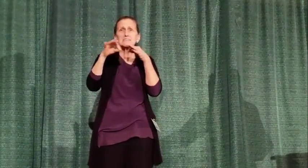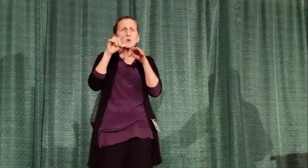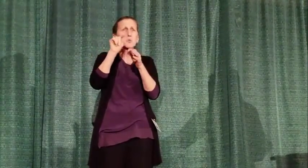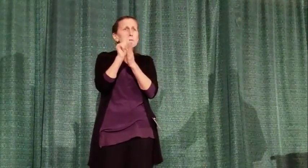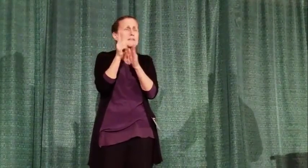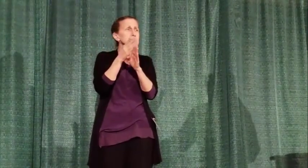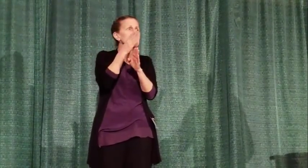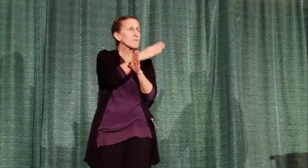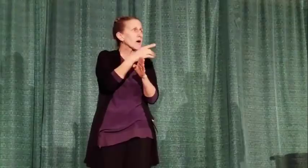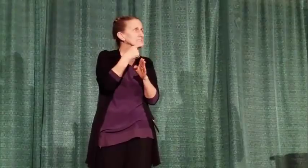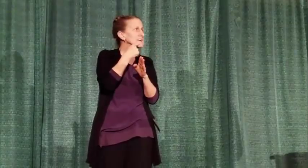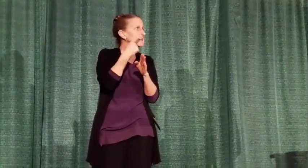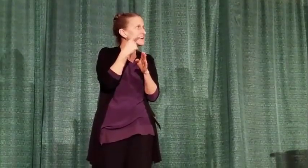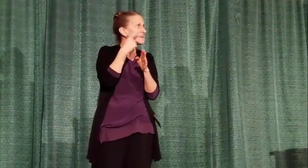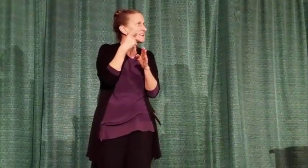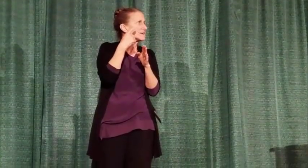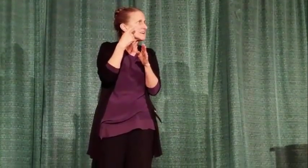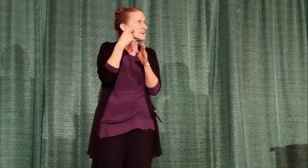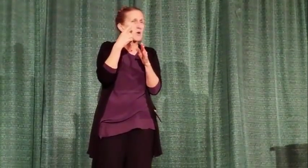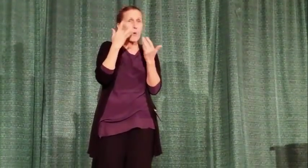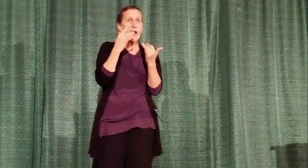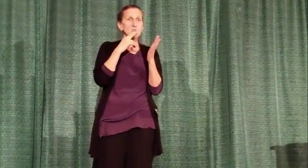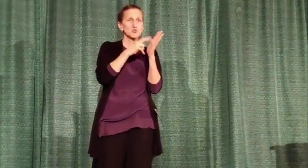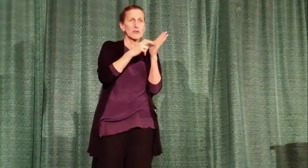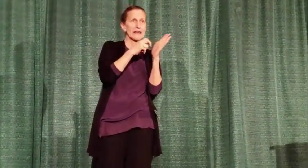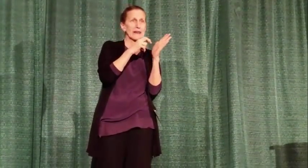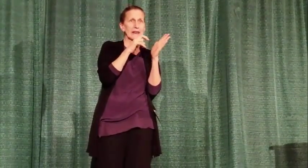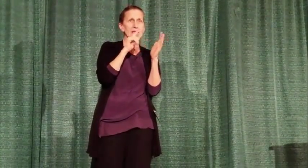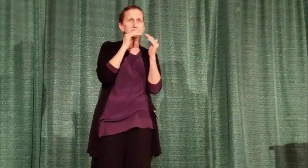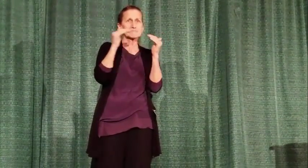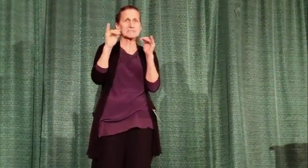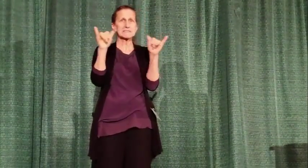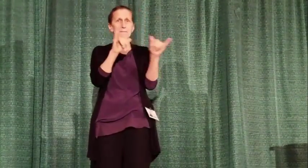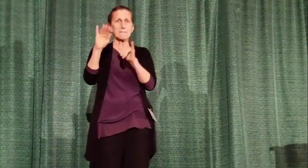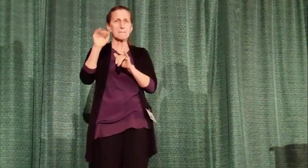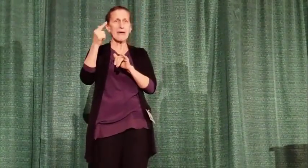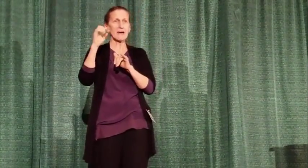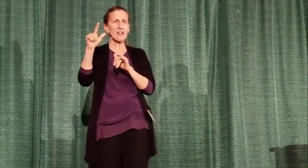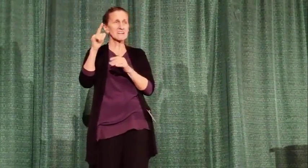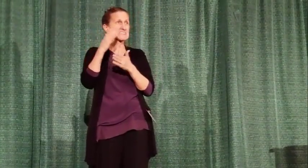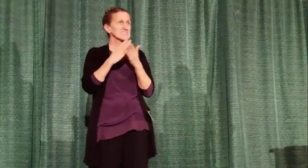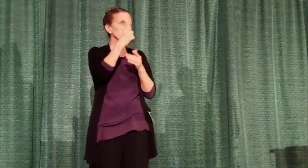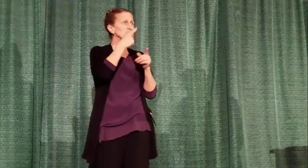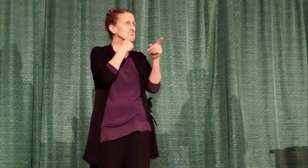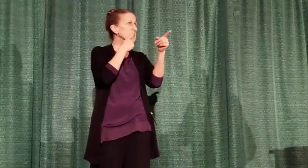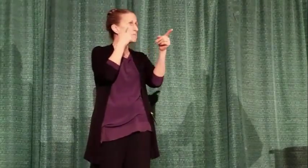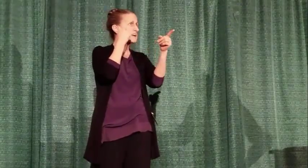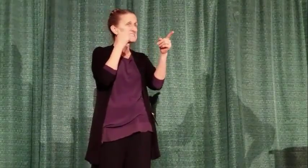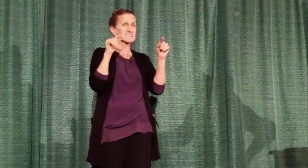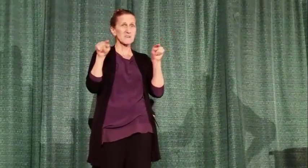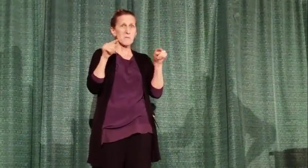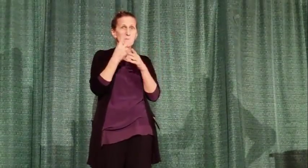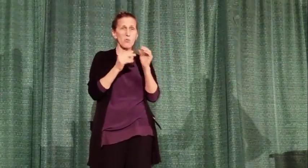ago? I said, why is a piece of chicken like a bagel? And you guys said to me, somebody said, because neither one had a